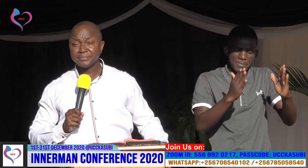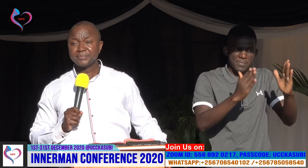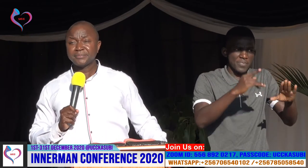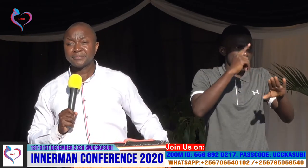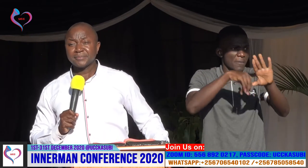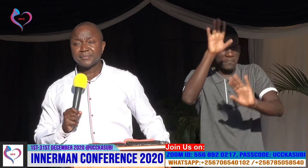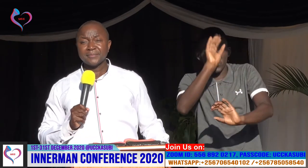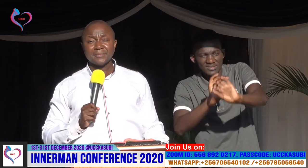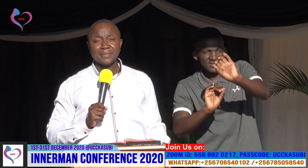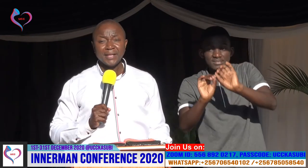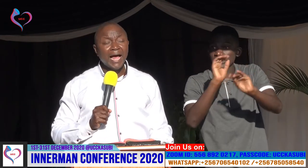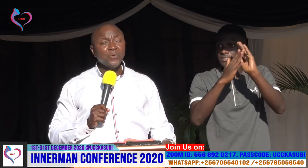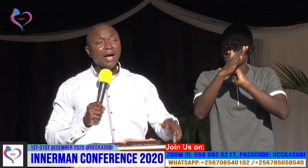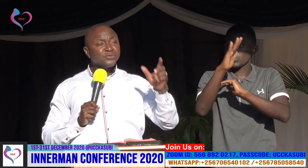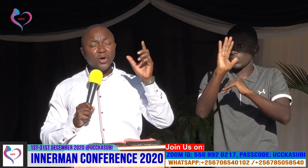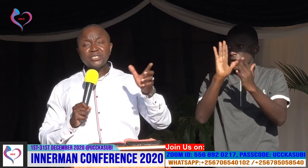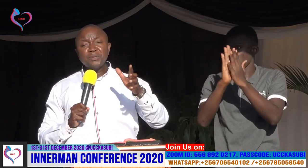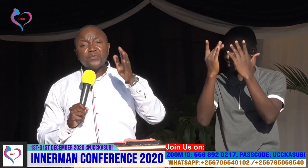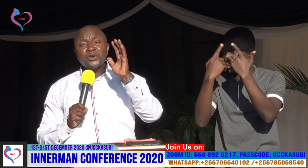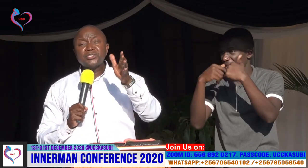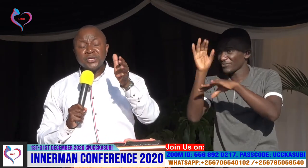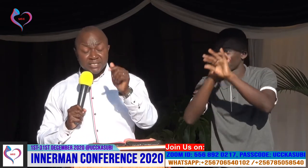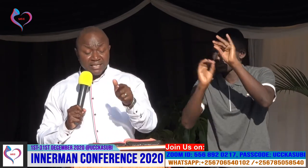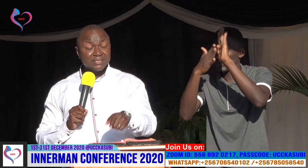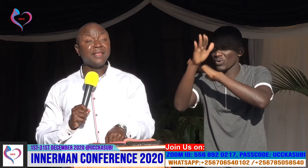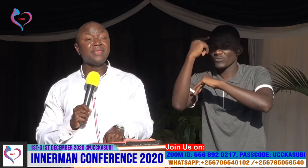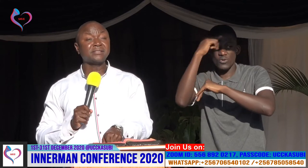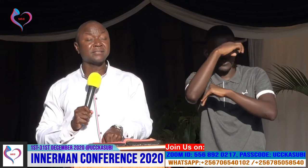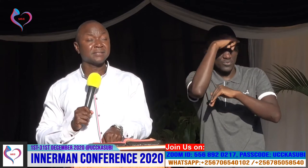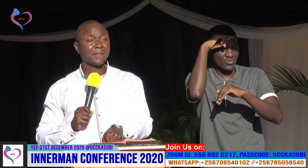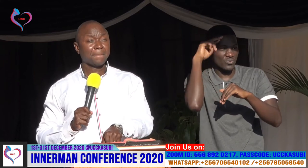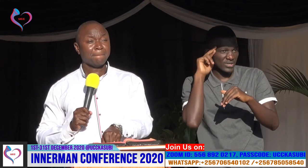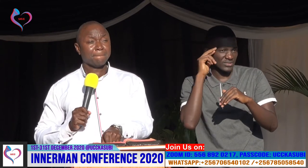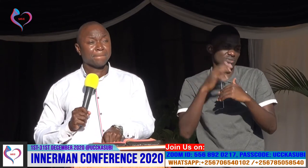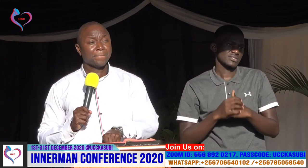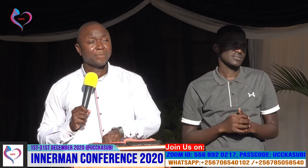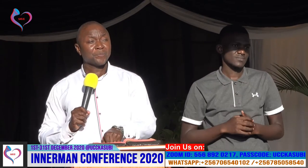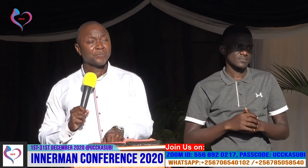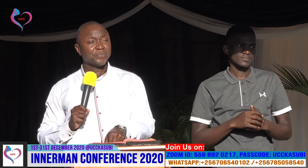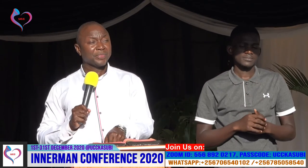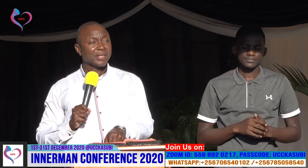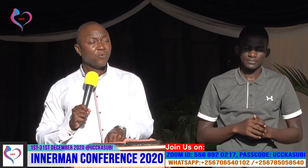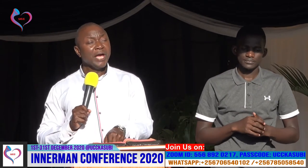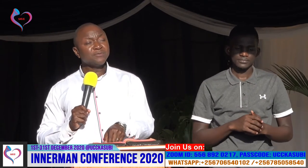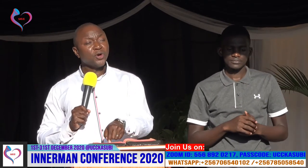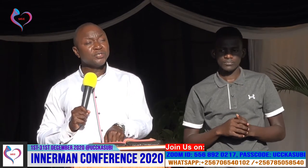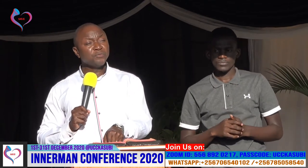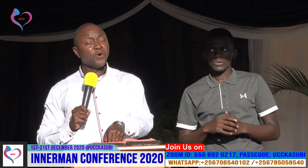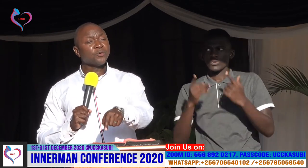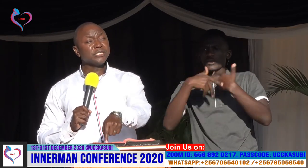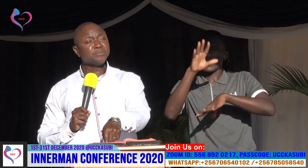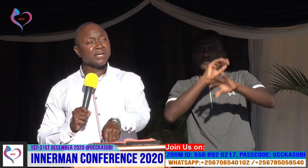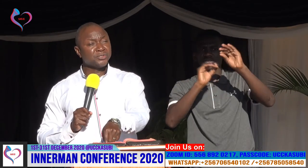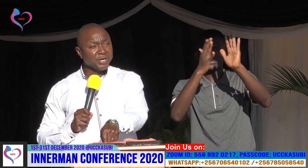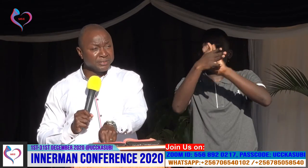Tuina yebisele byokunonya Katonda. And we have sought him for reasons less than this. Era tumunonyeza olw'ensonga nga tize zino. We have sought him